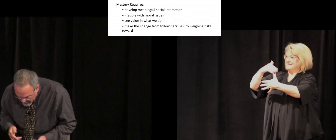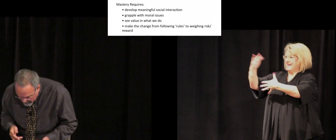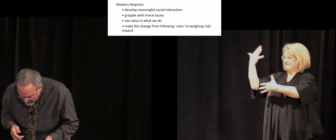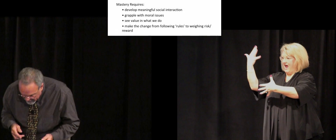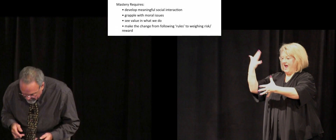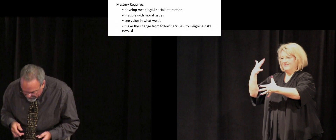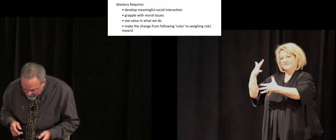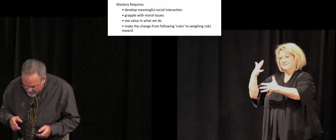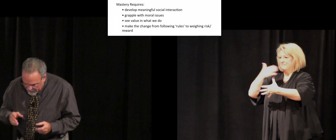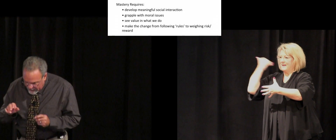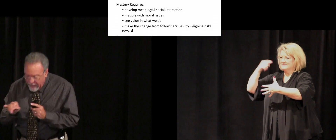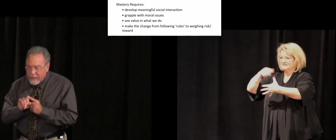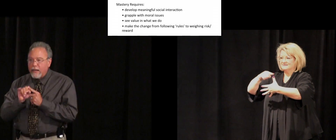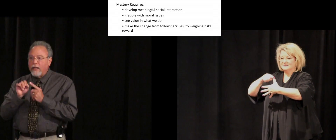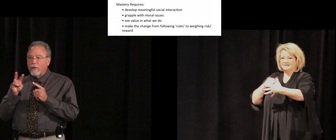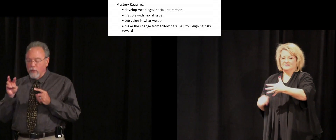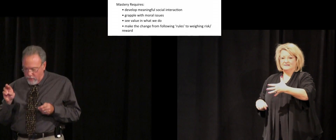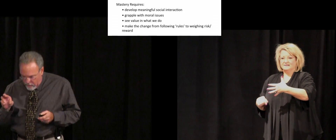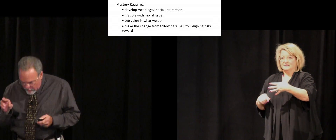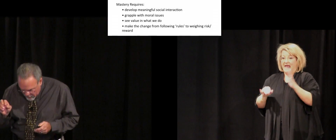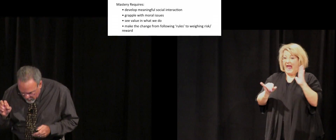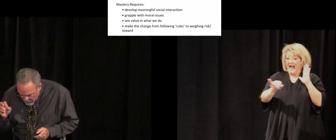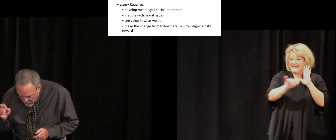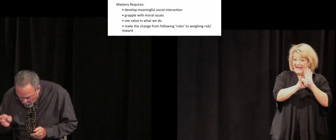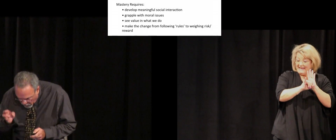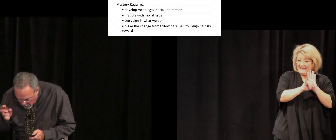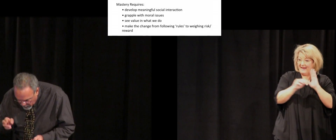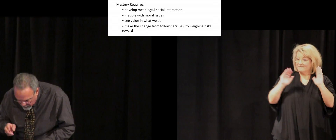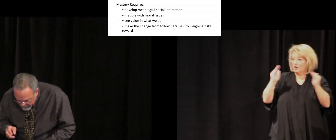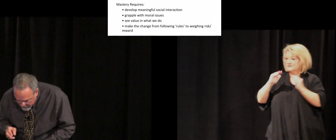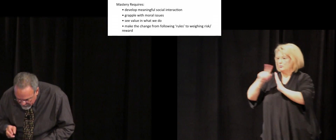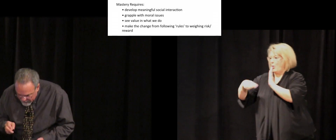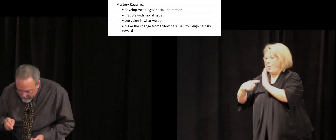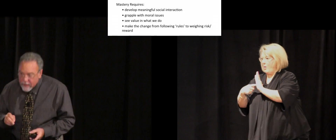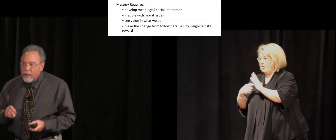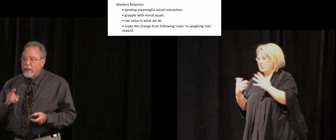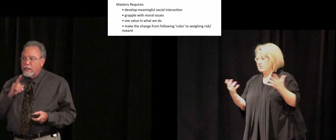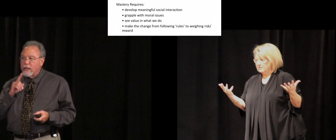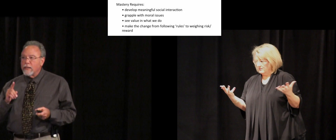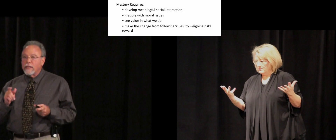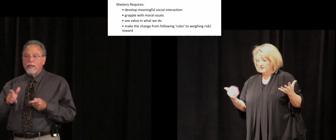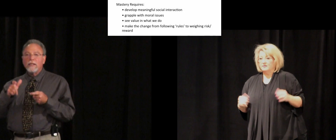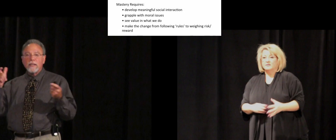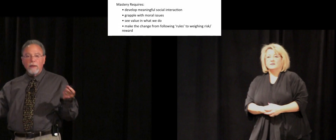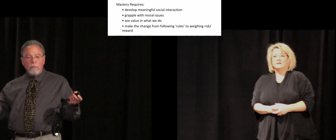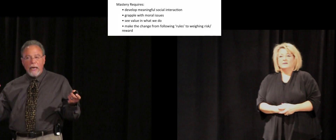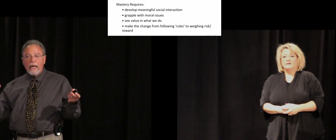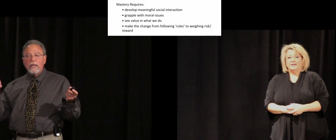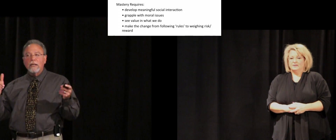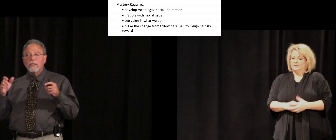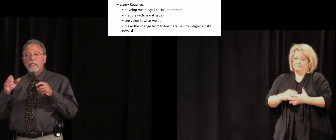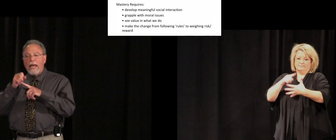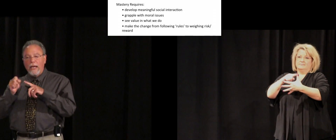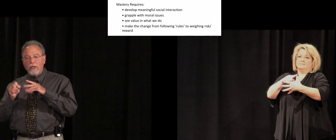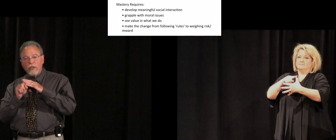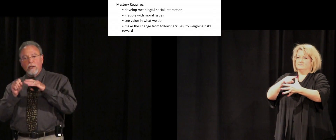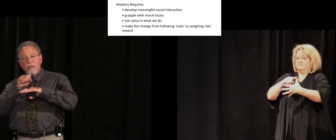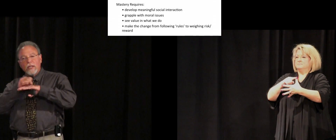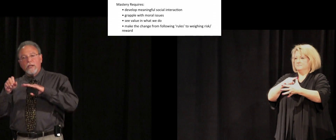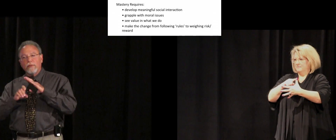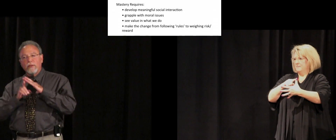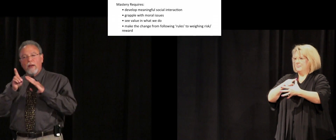cognitive maturation that happens at this age, there is a greater chance. This is a really tough stage of development in